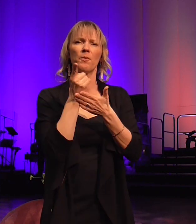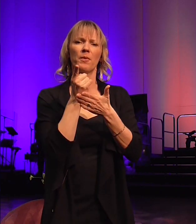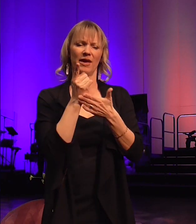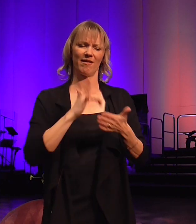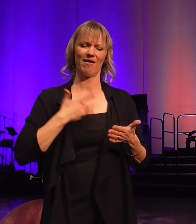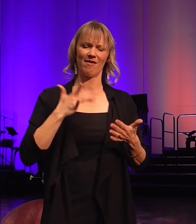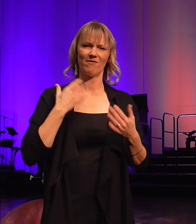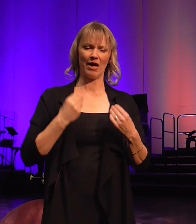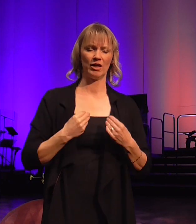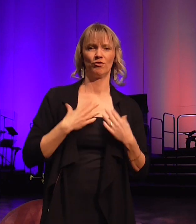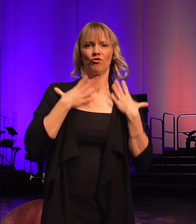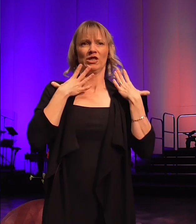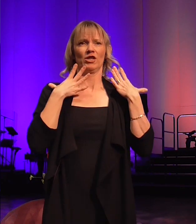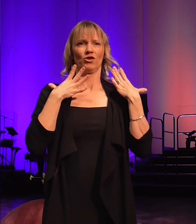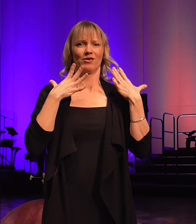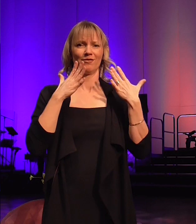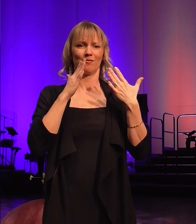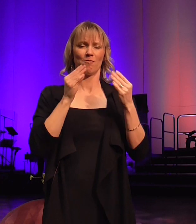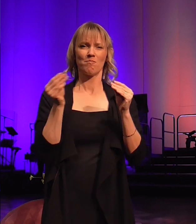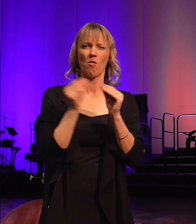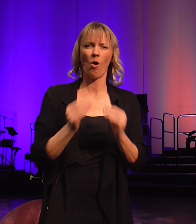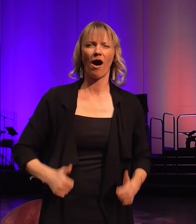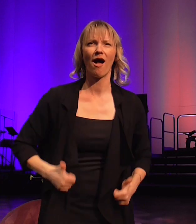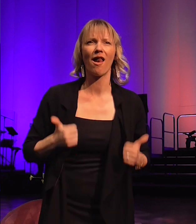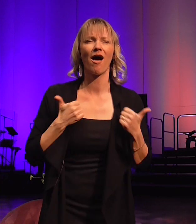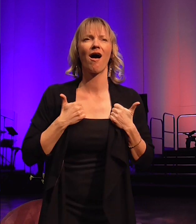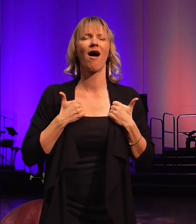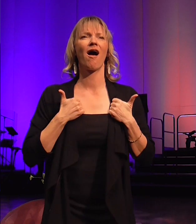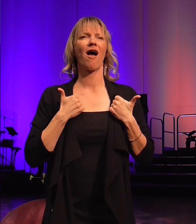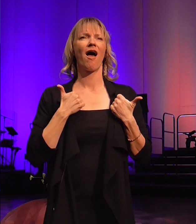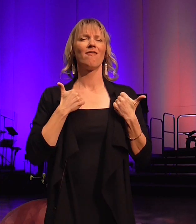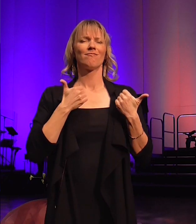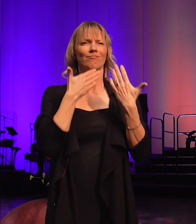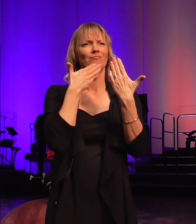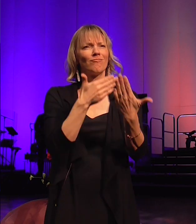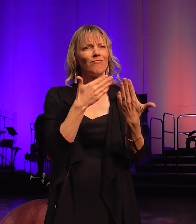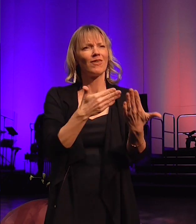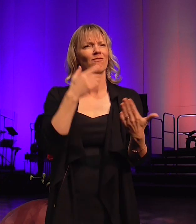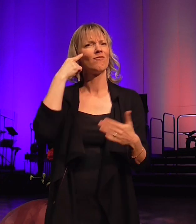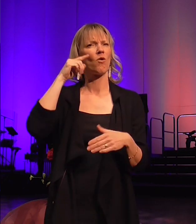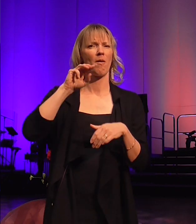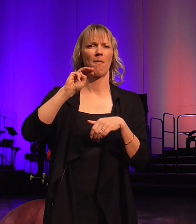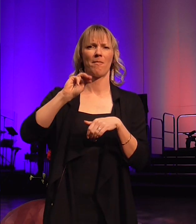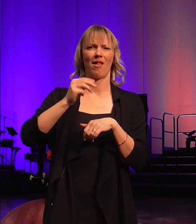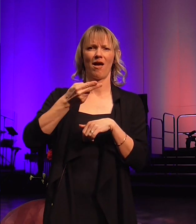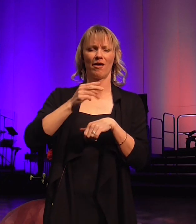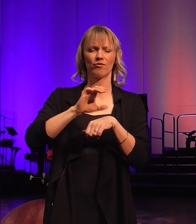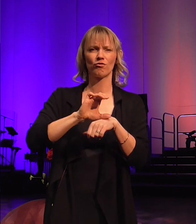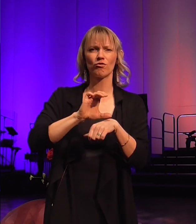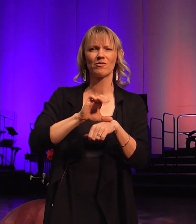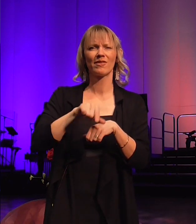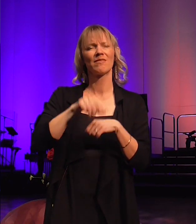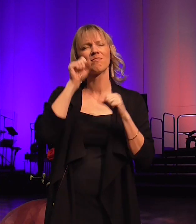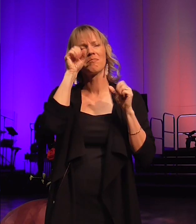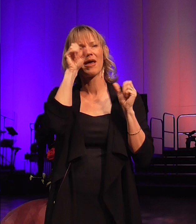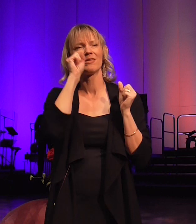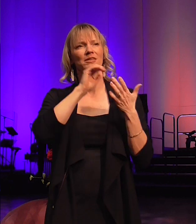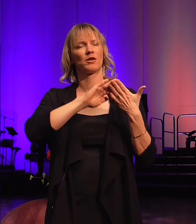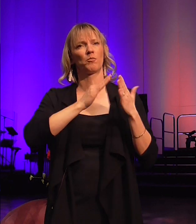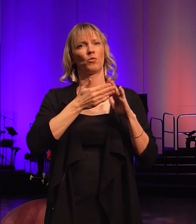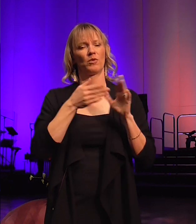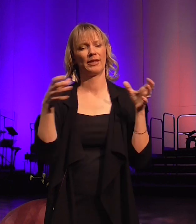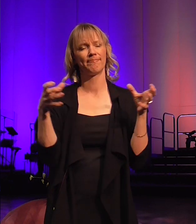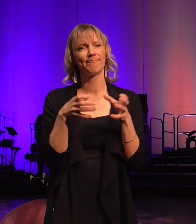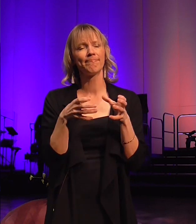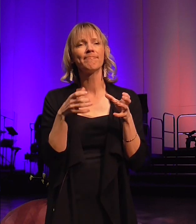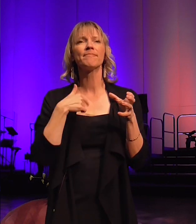enriched and enlivened. So grateful for Mile High and this amazing community. And I